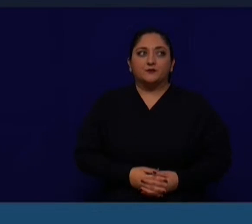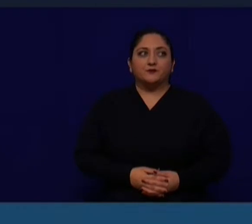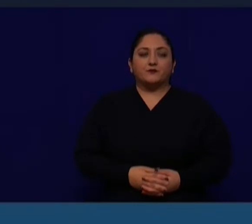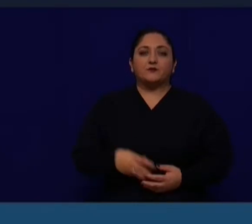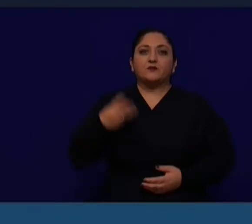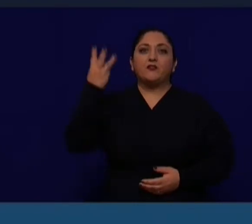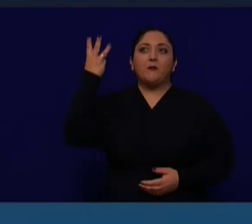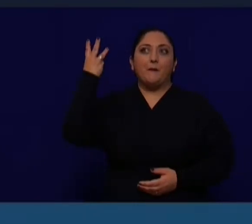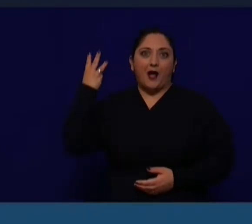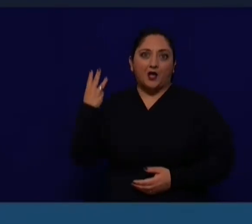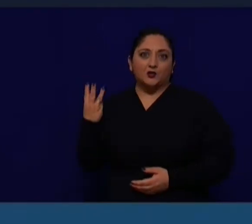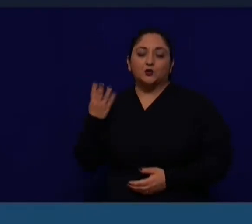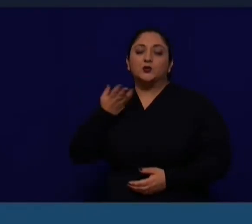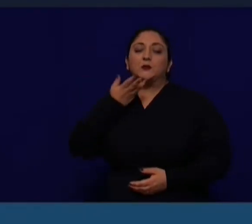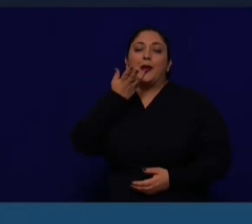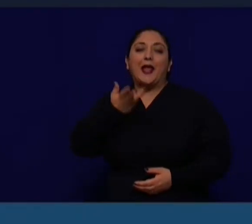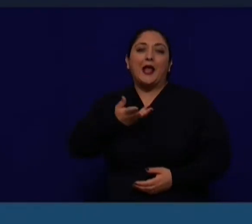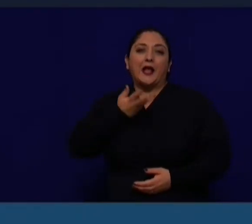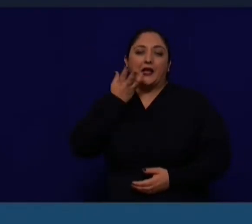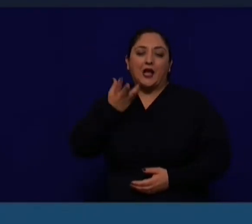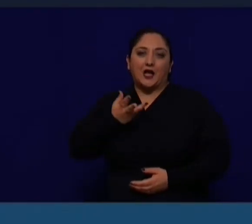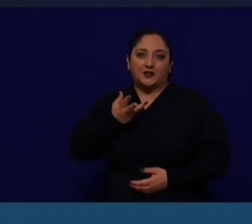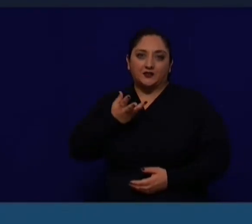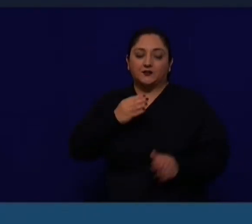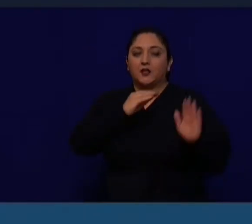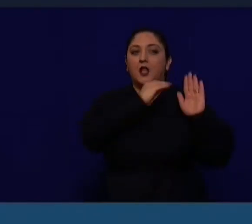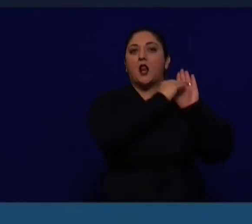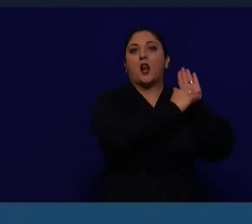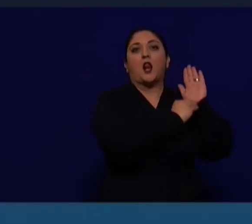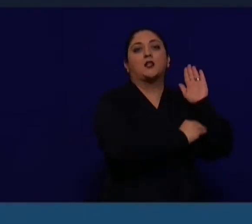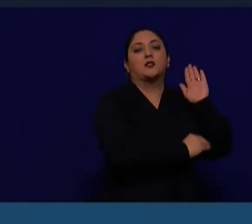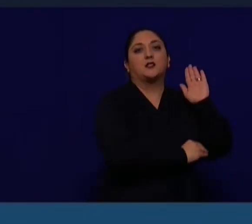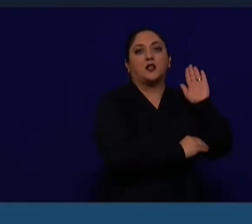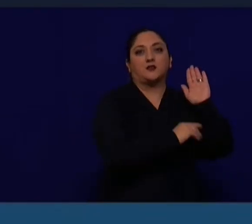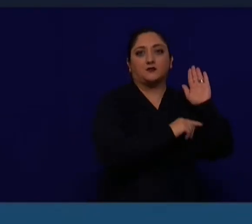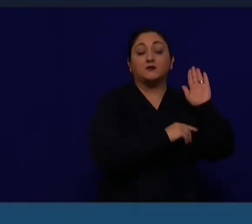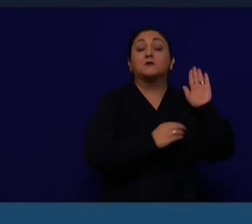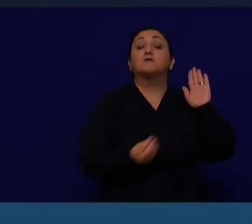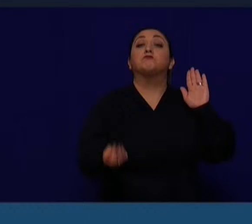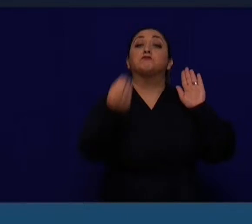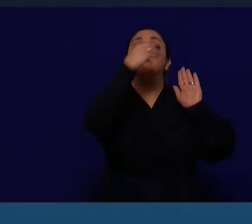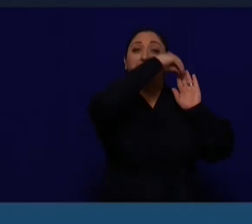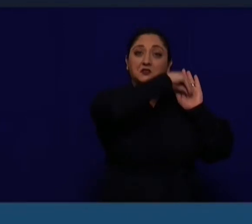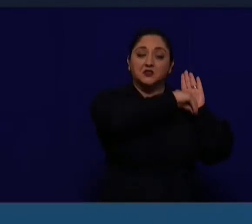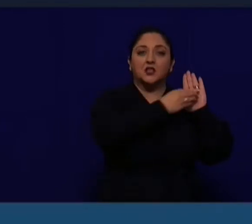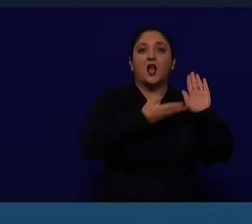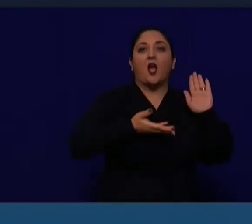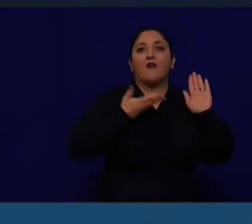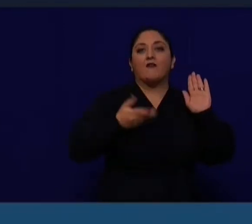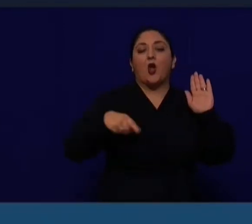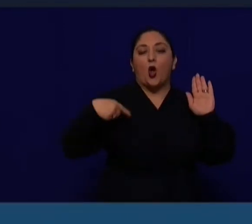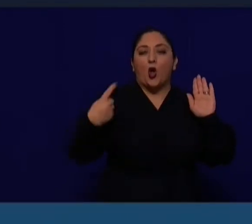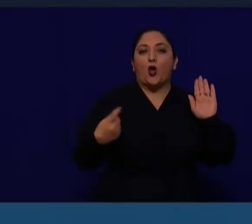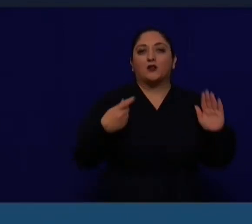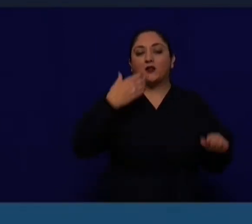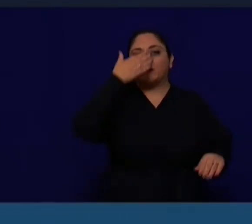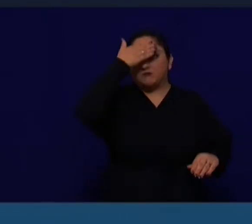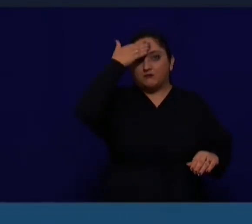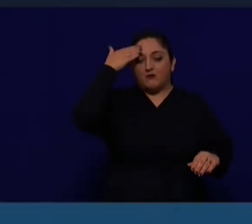konna xildjajnihom u dak huma l-lista minn dak iż-żmien law żidna xi ftit ukoll kondizzjonijiet mediċi li